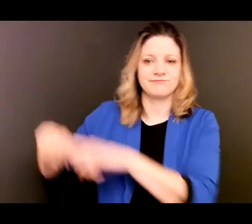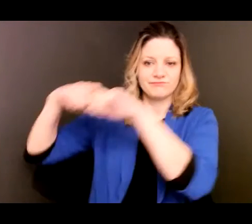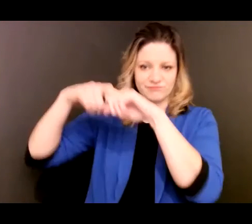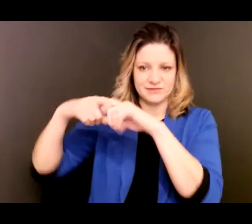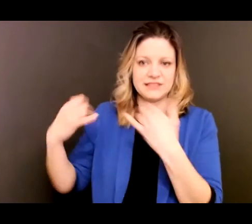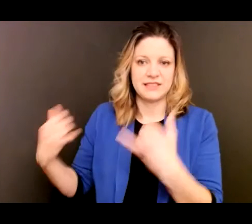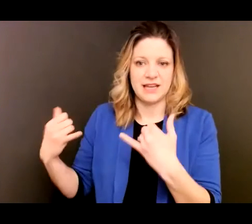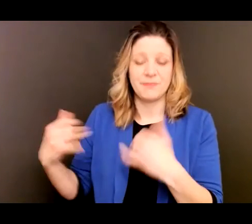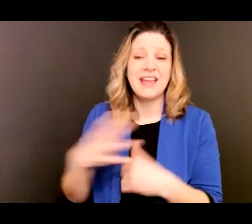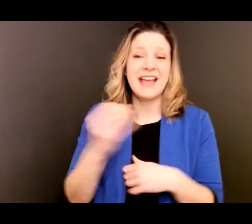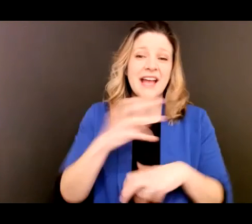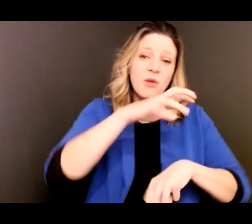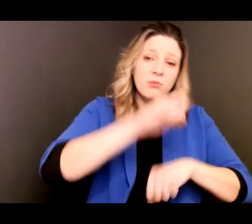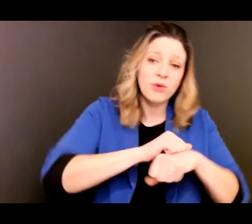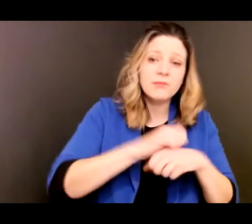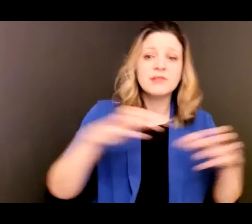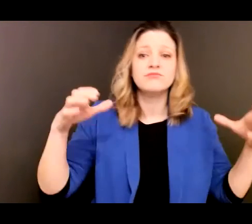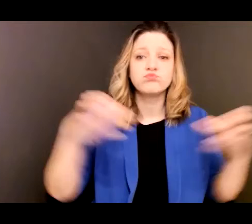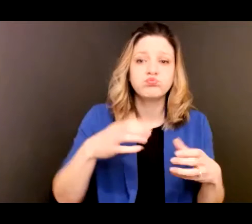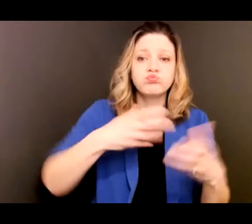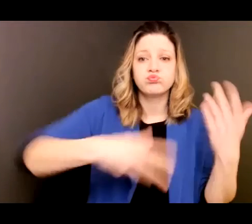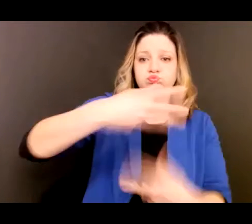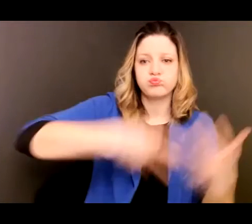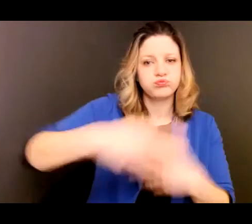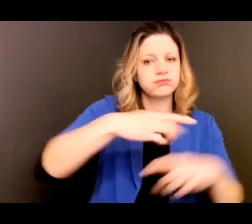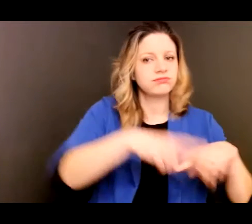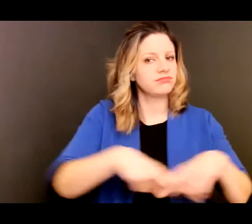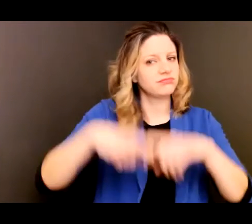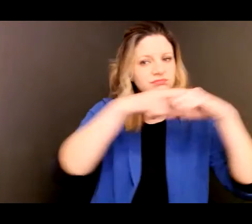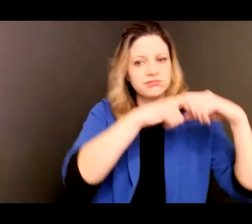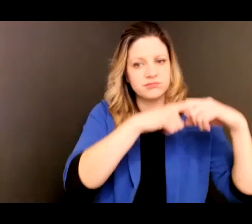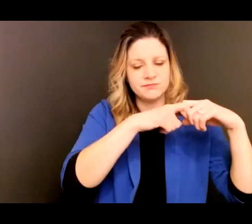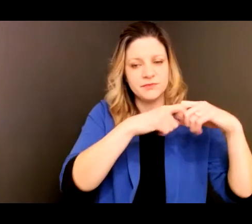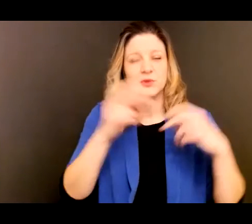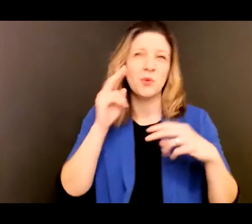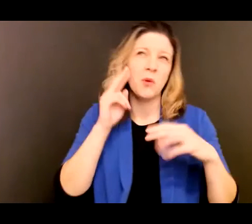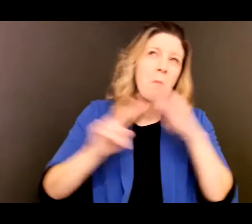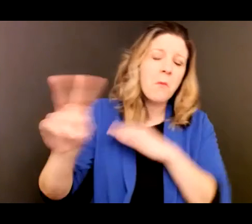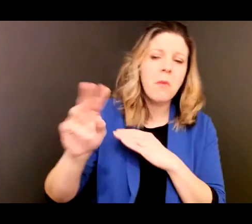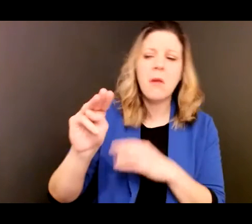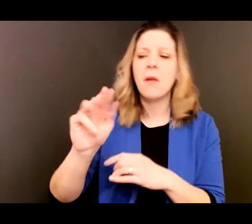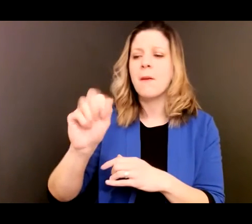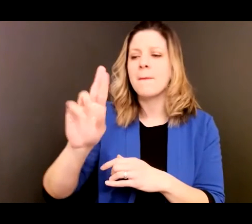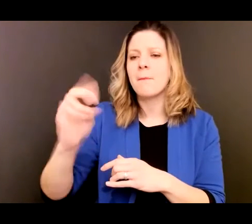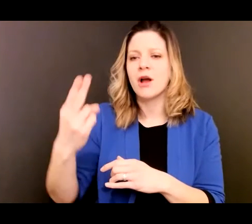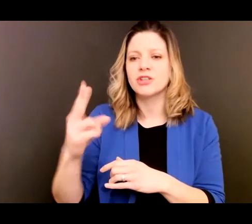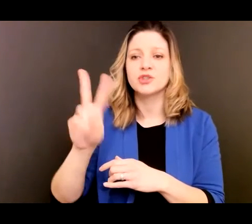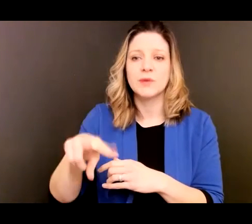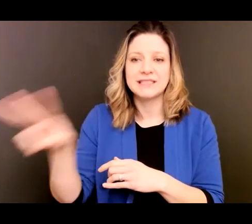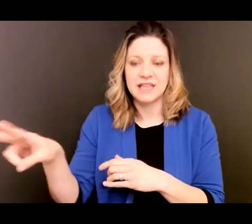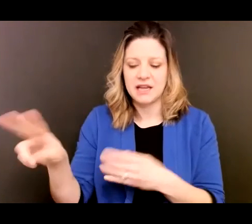visitation for the next 3 weeks, which brings us to the week of March 22nd.